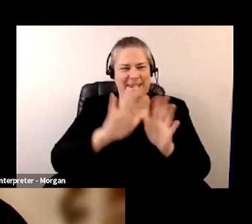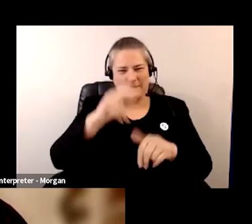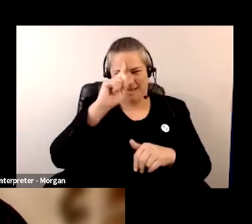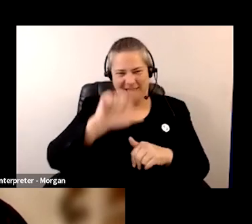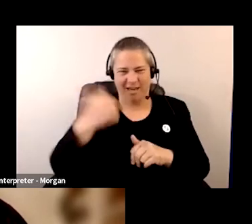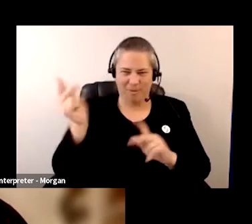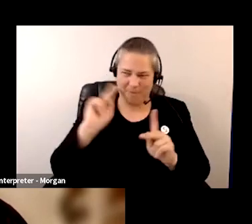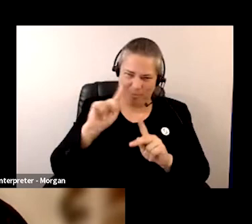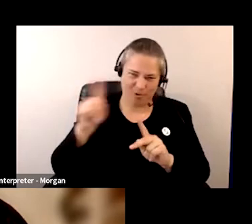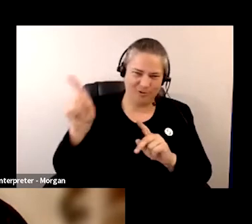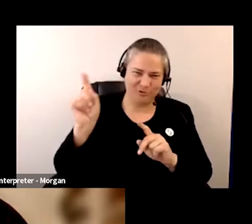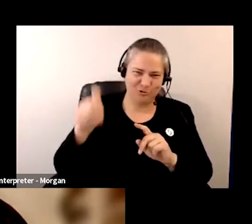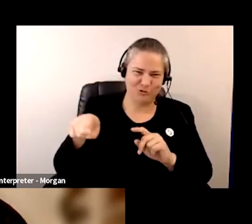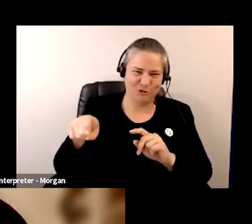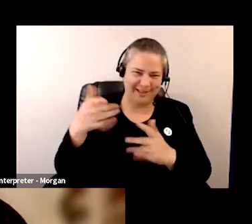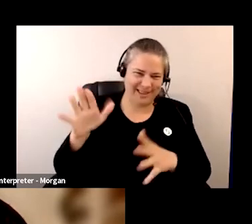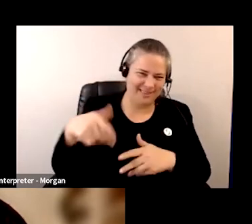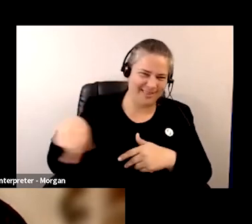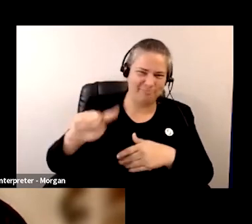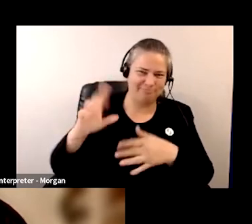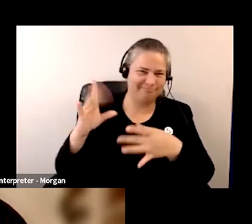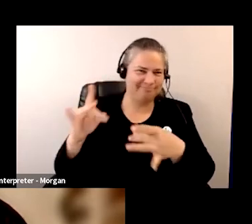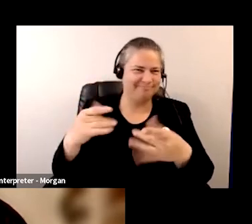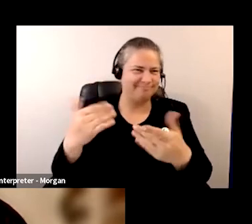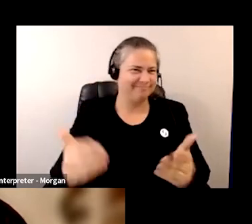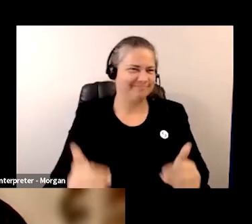people want to let them in too.